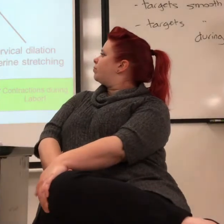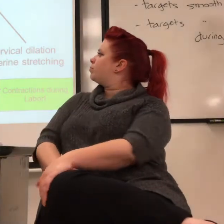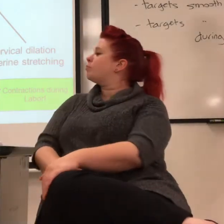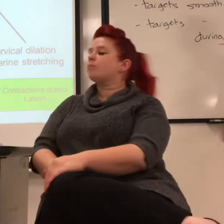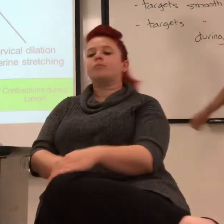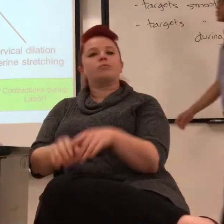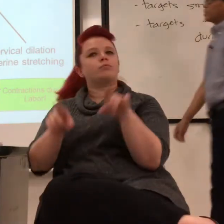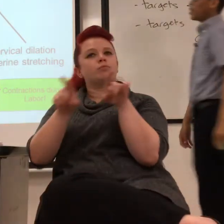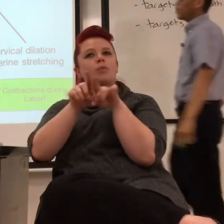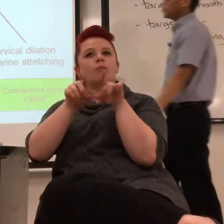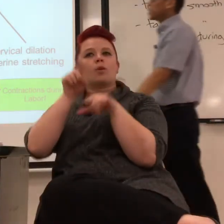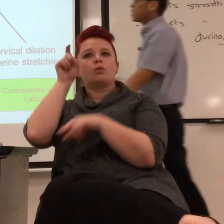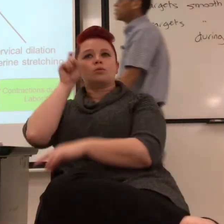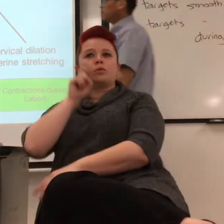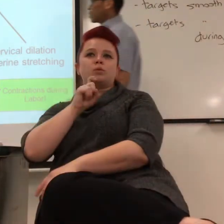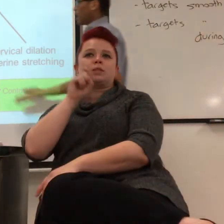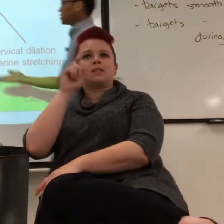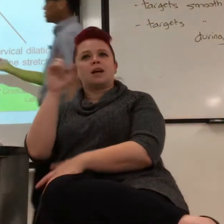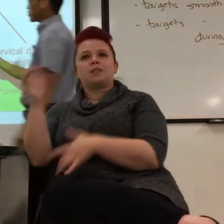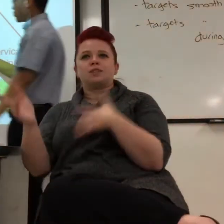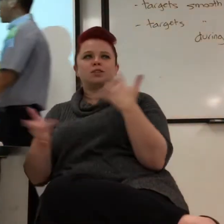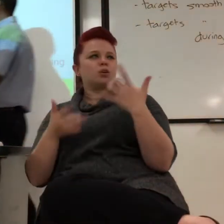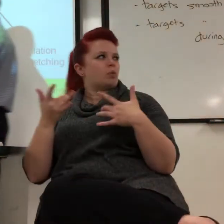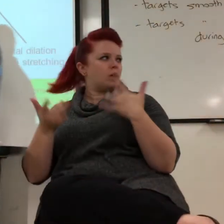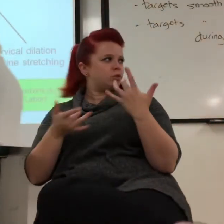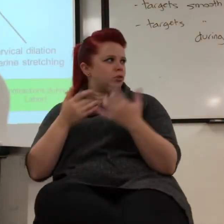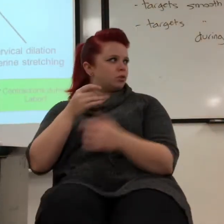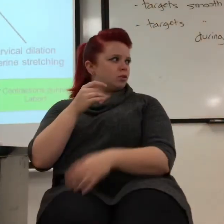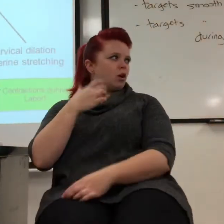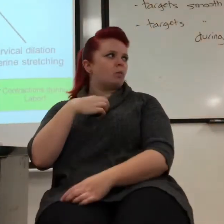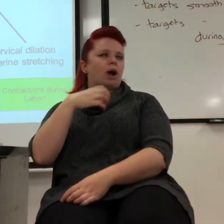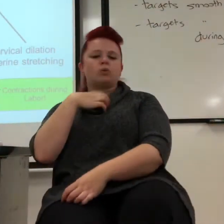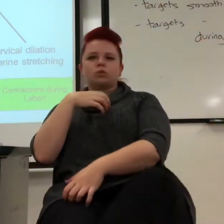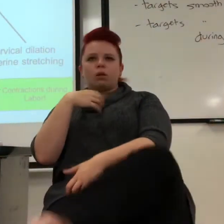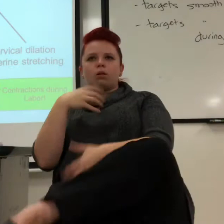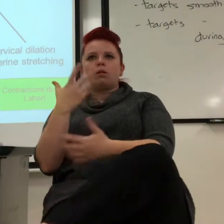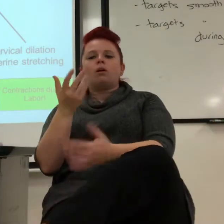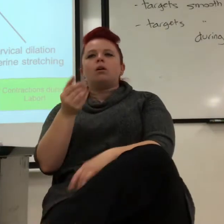Also, sex arousal has been known to cause the secretion of oxytocin.